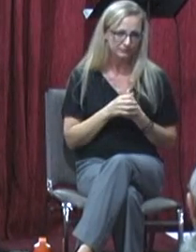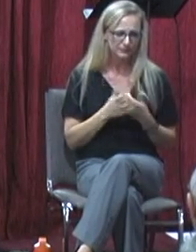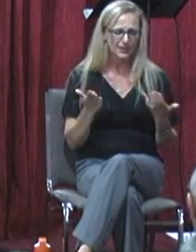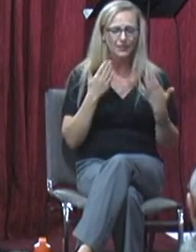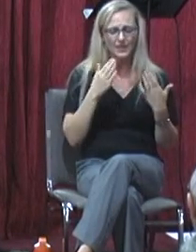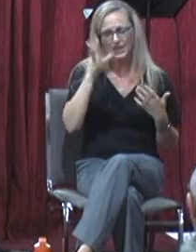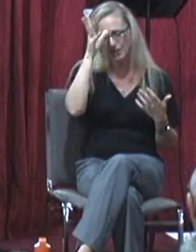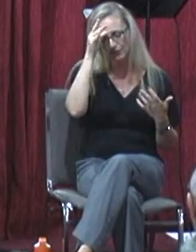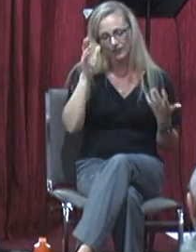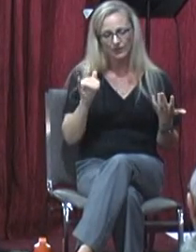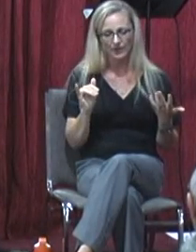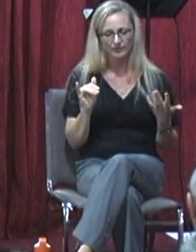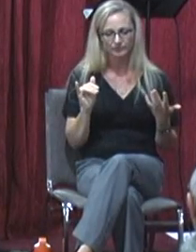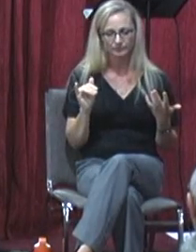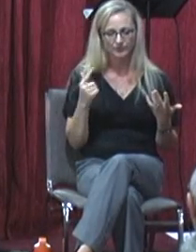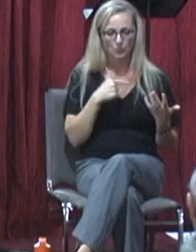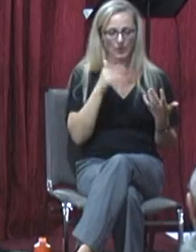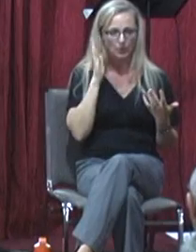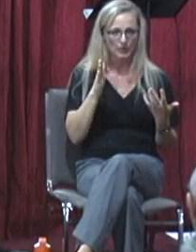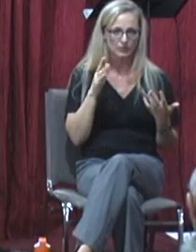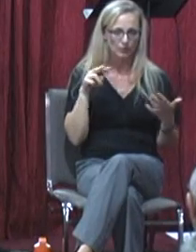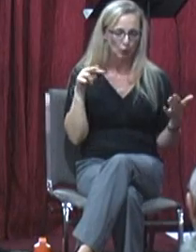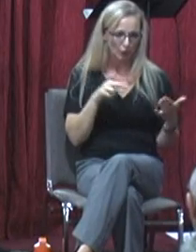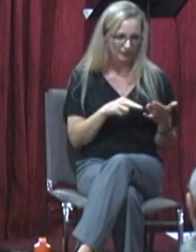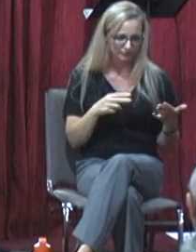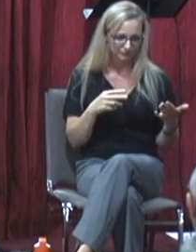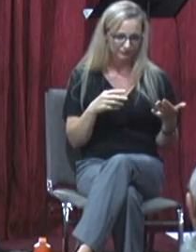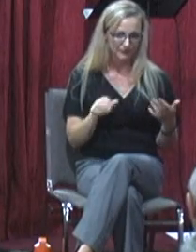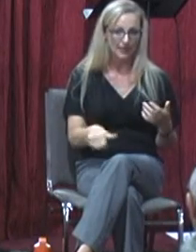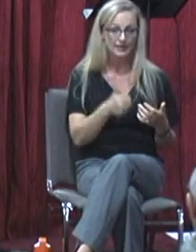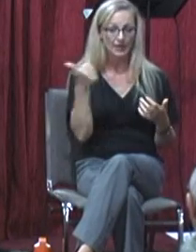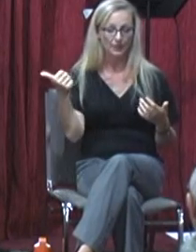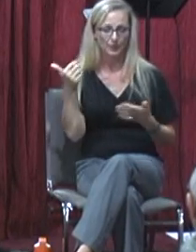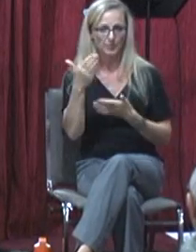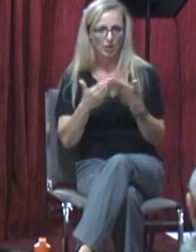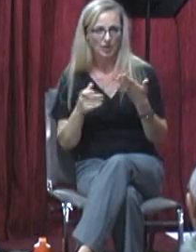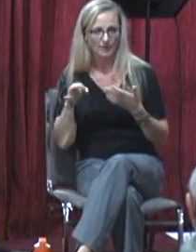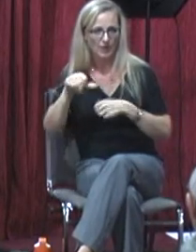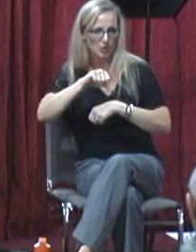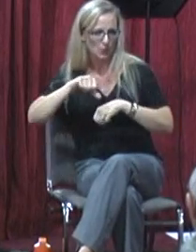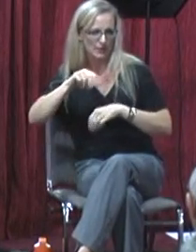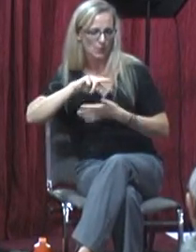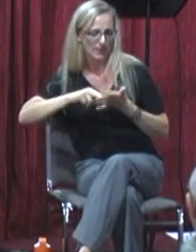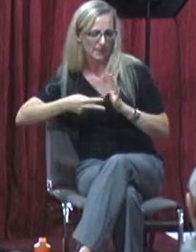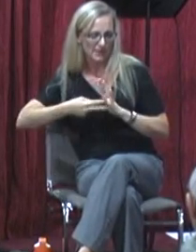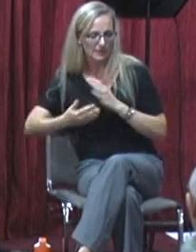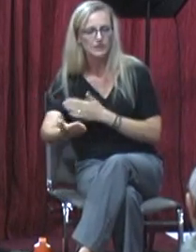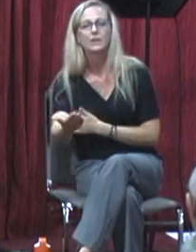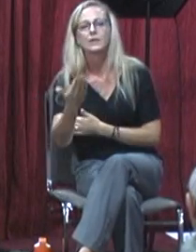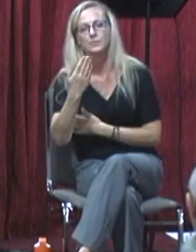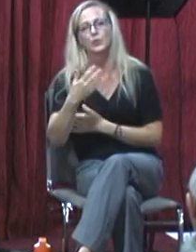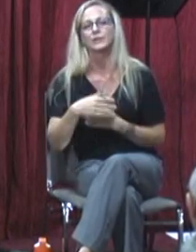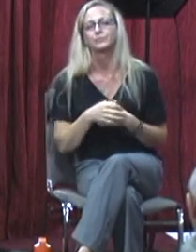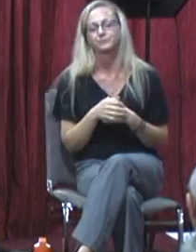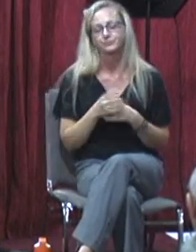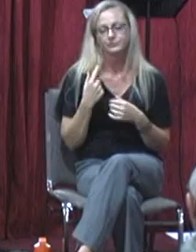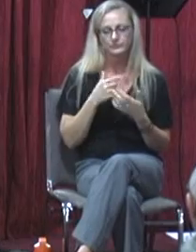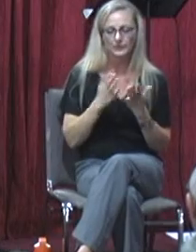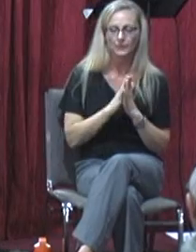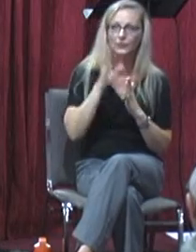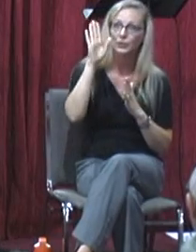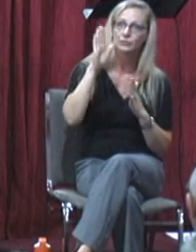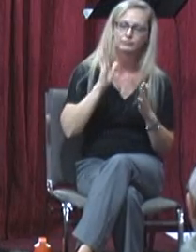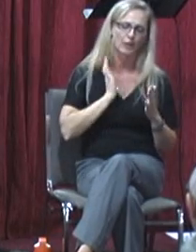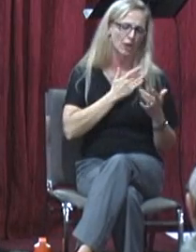thank you, Father, that we are going to look into another aspect of anointing this morning. And we pray for you to open